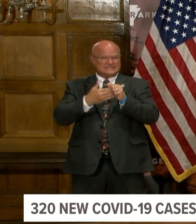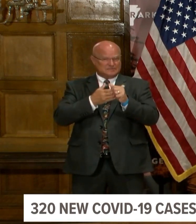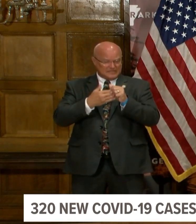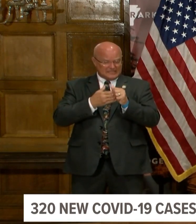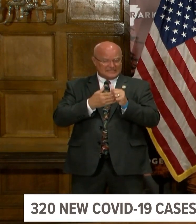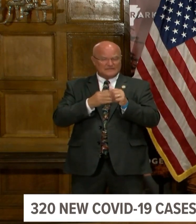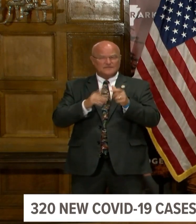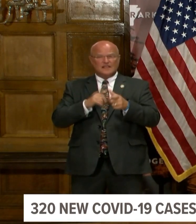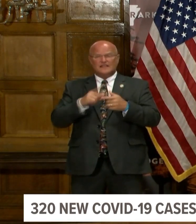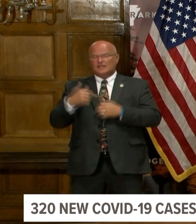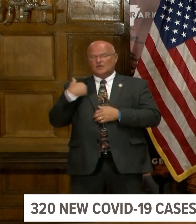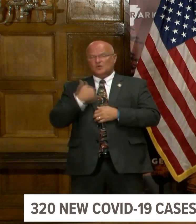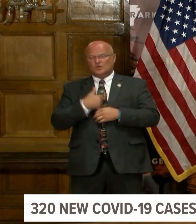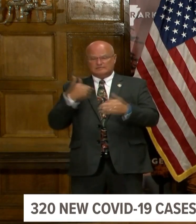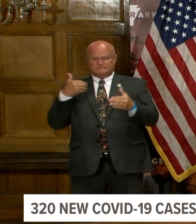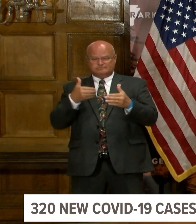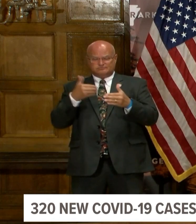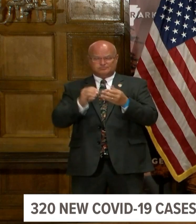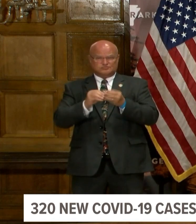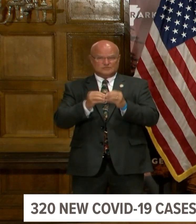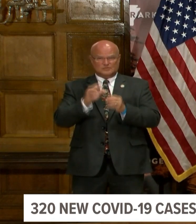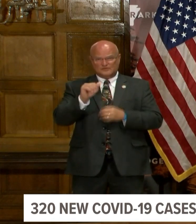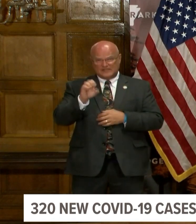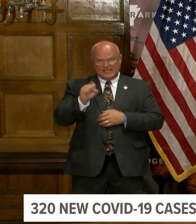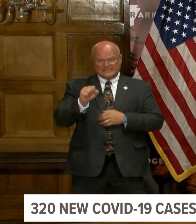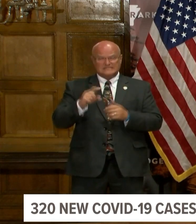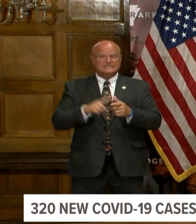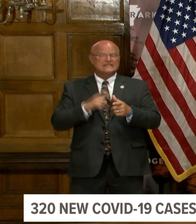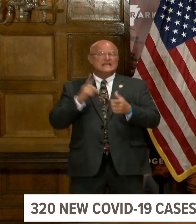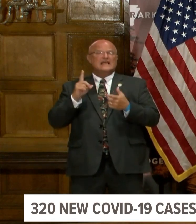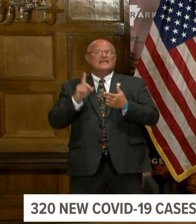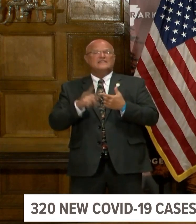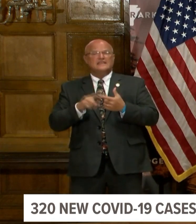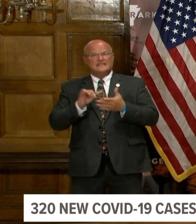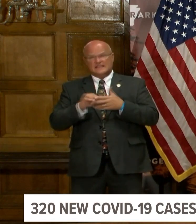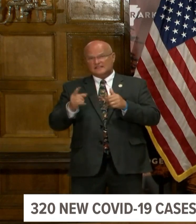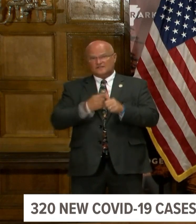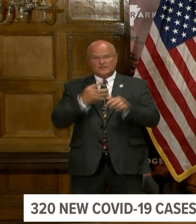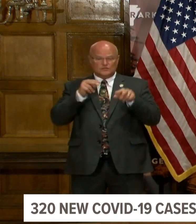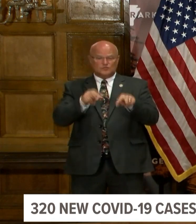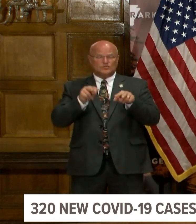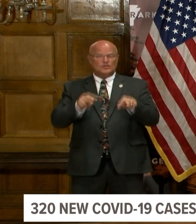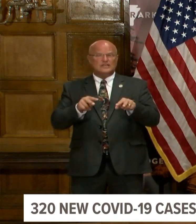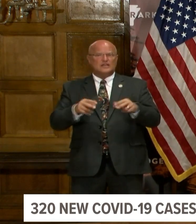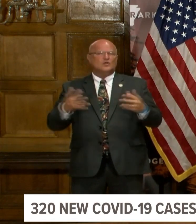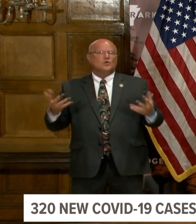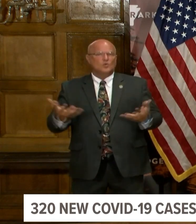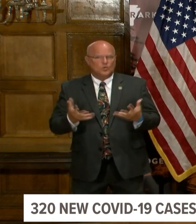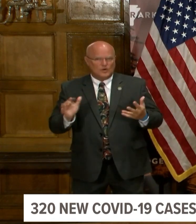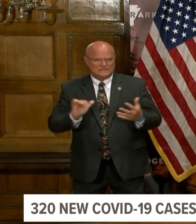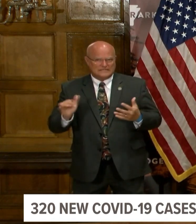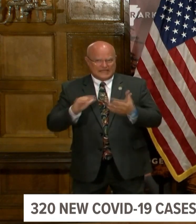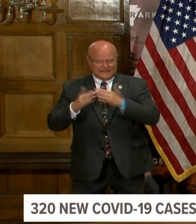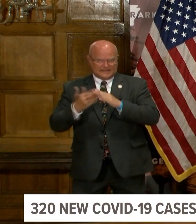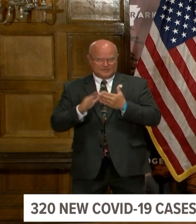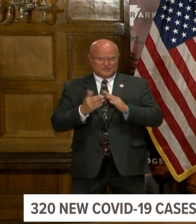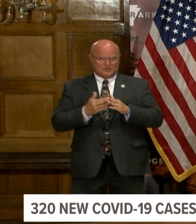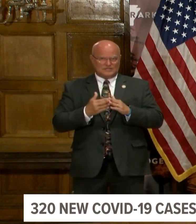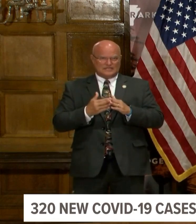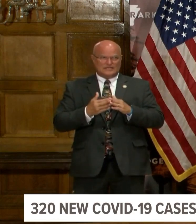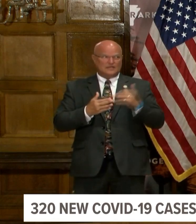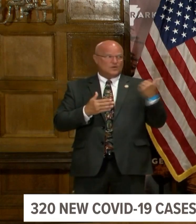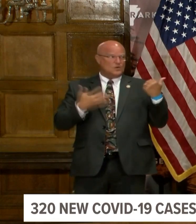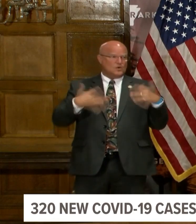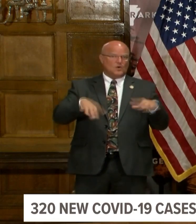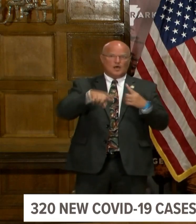then as we get a number of cases, then that's the first thing we look at is what's it like in the community, and thank goodness